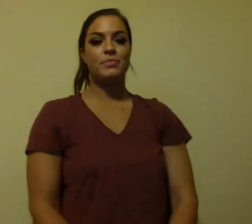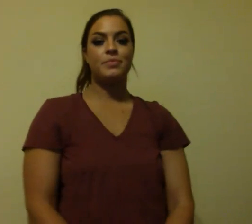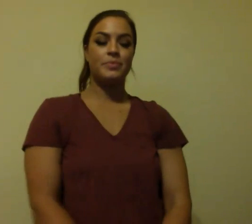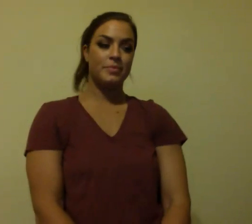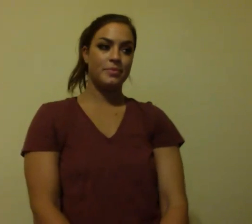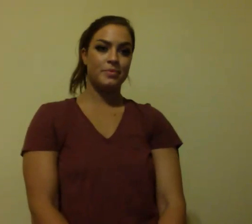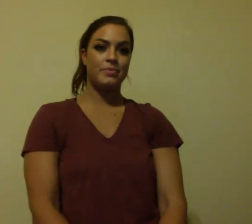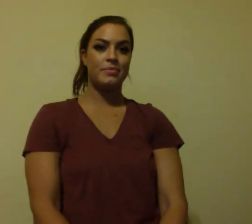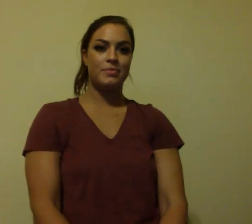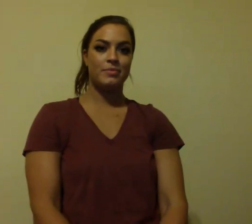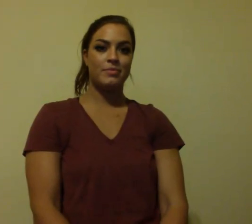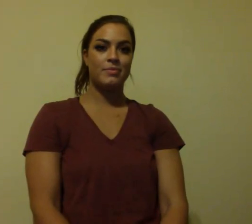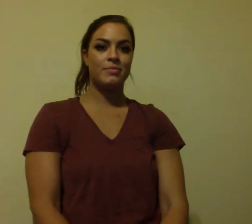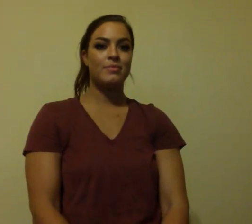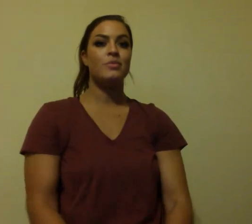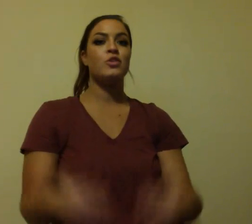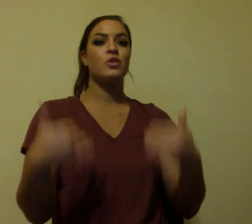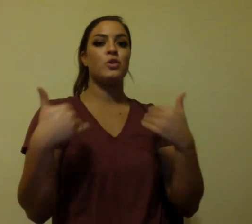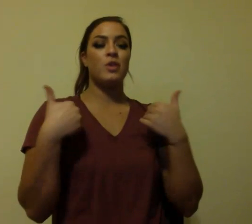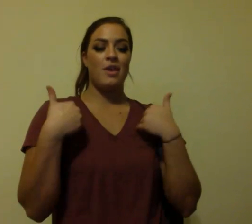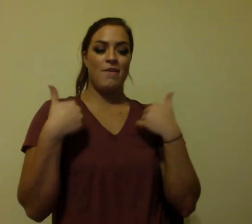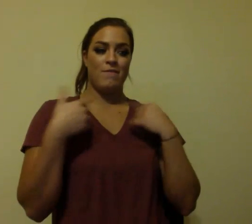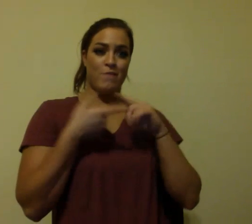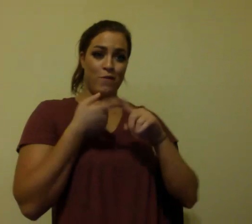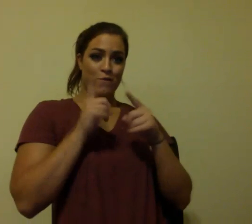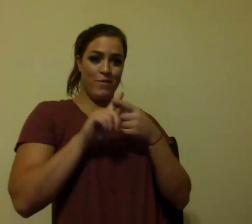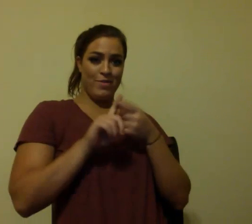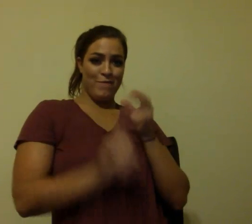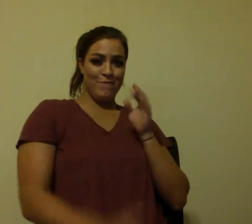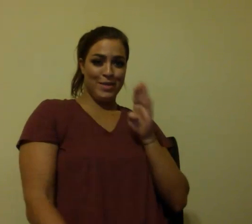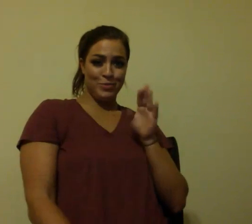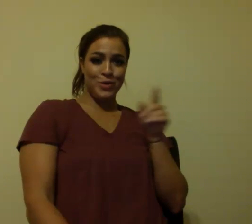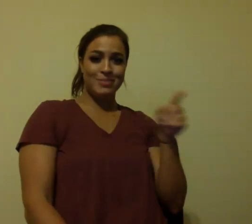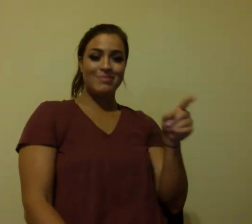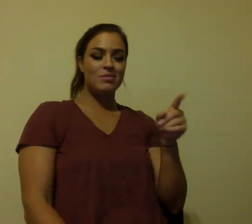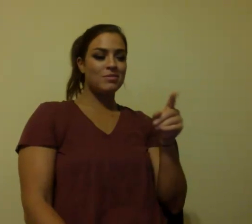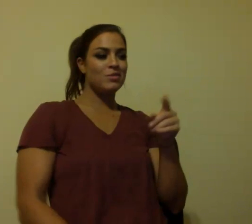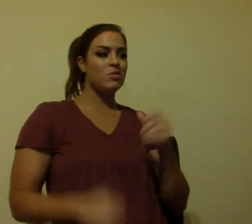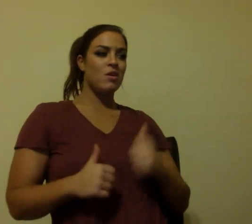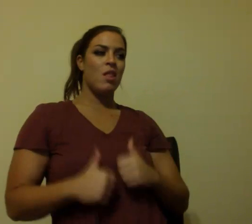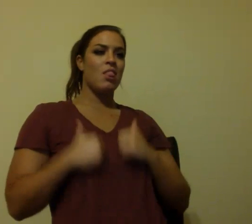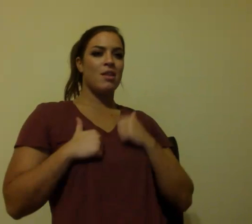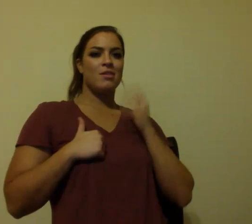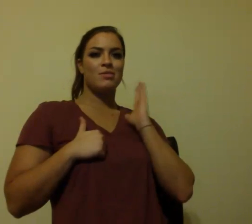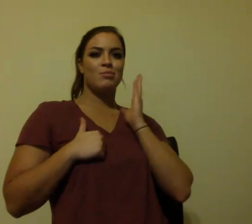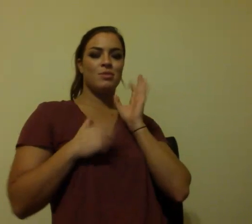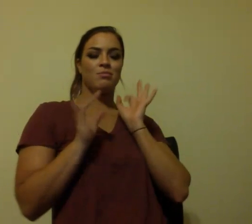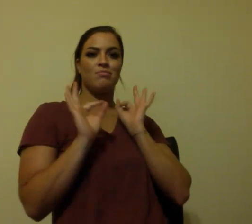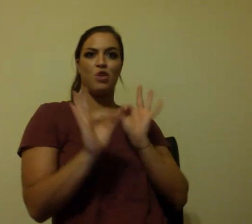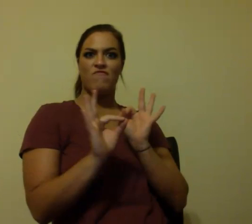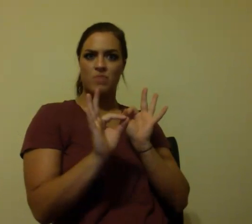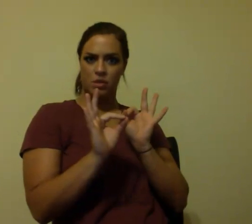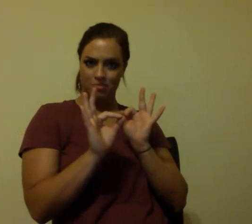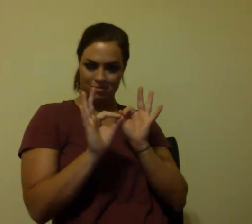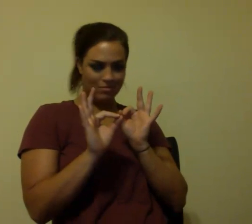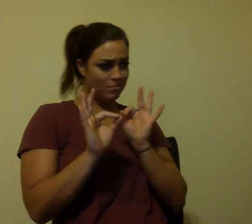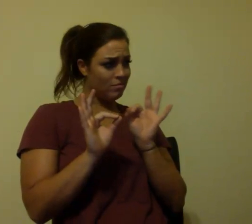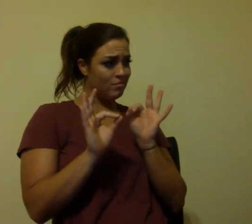So I have a Facebook friend whose life seems perfect. She lives in a gorgeous house, and she has a